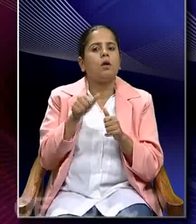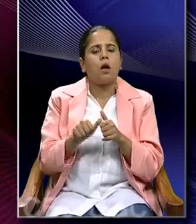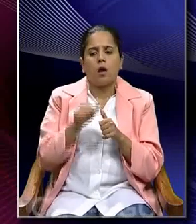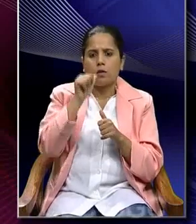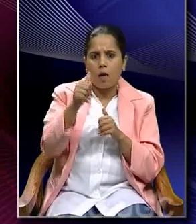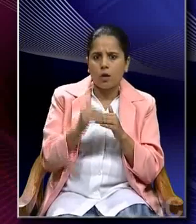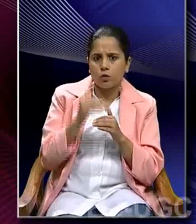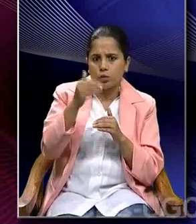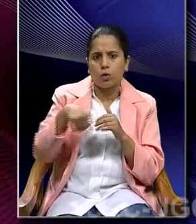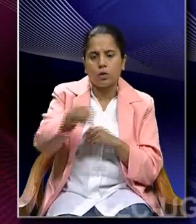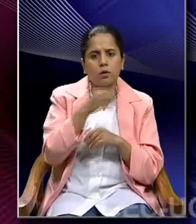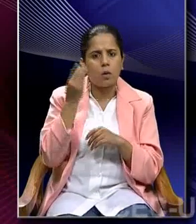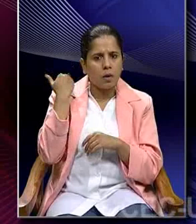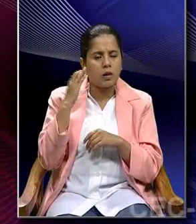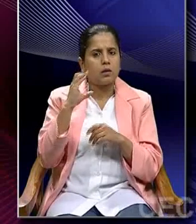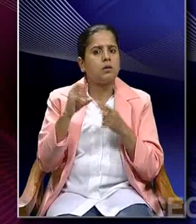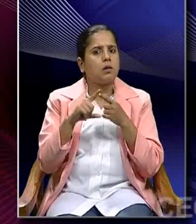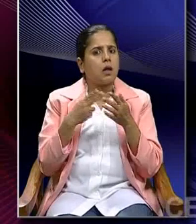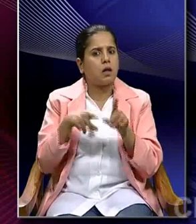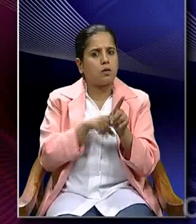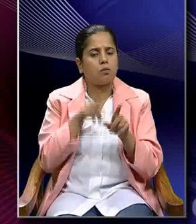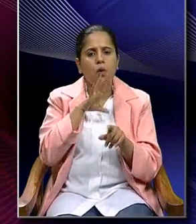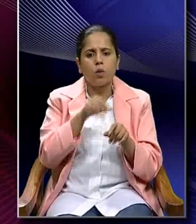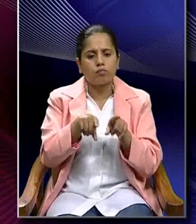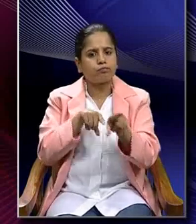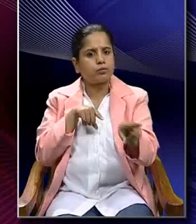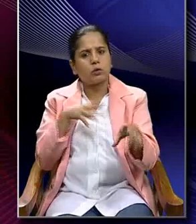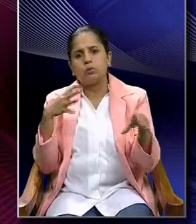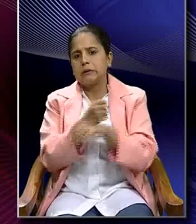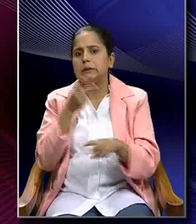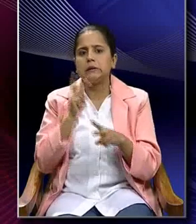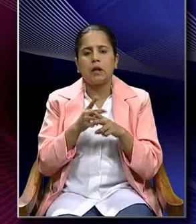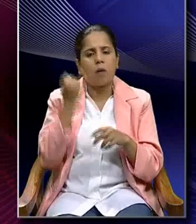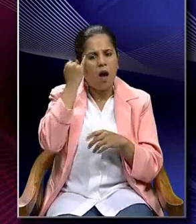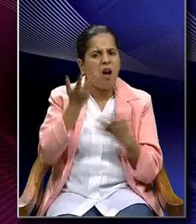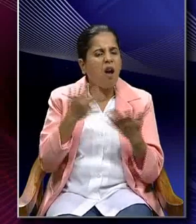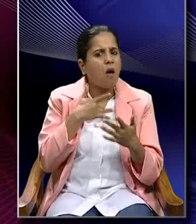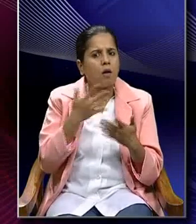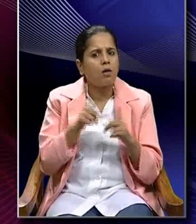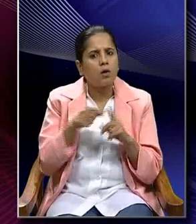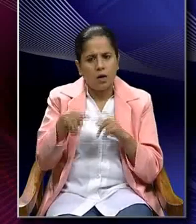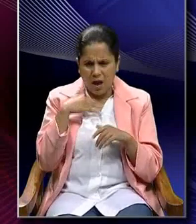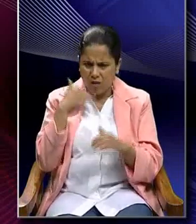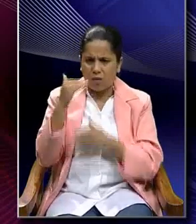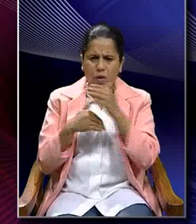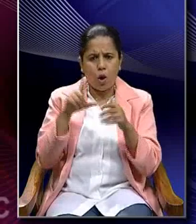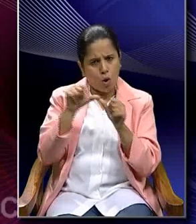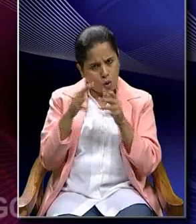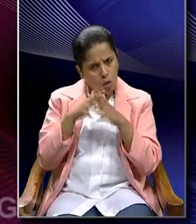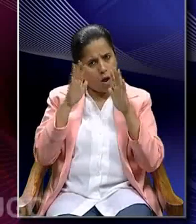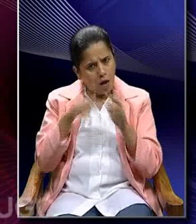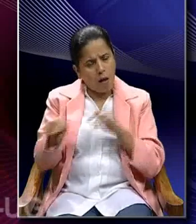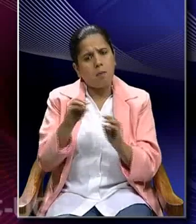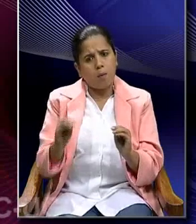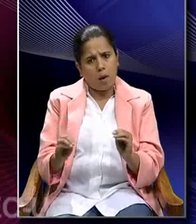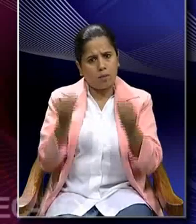dramatically over the past century, but gaps remain in meeting those ideals. We have progressive laws, we have the